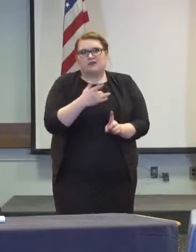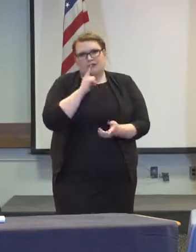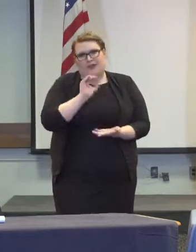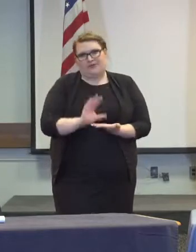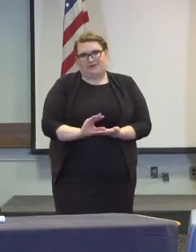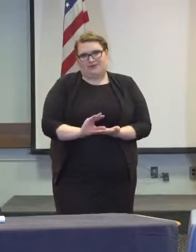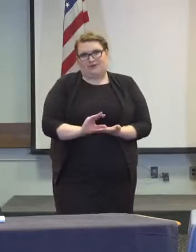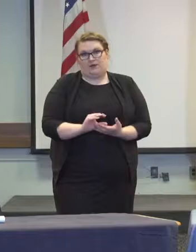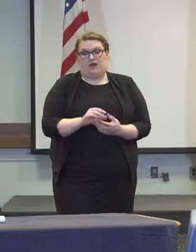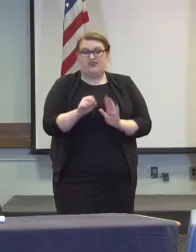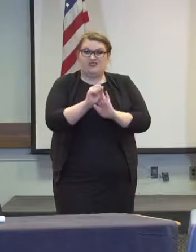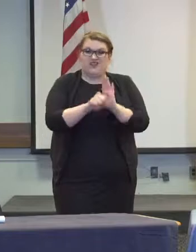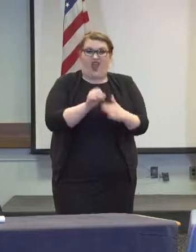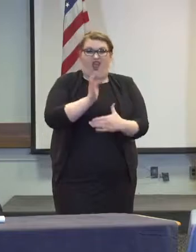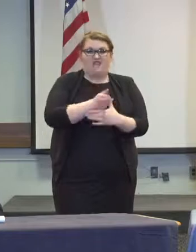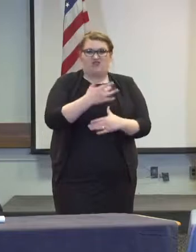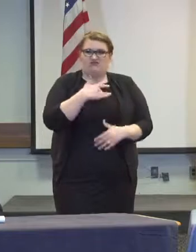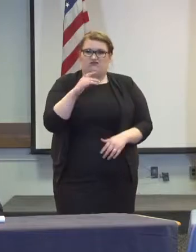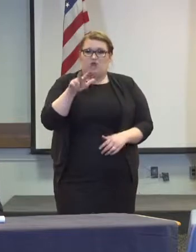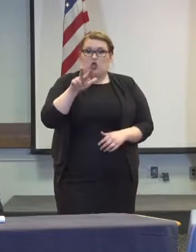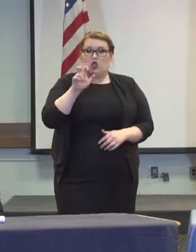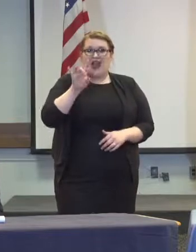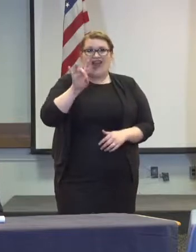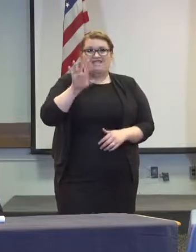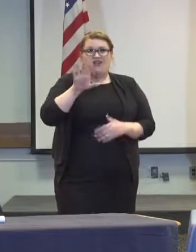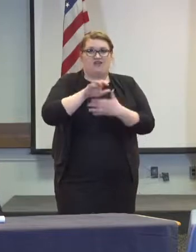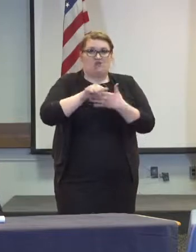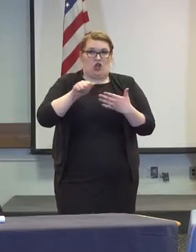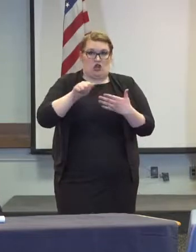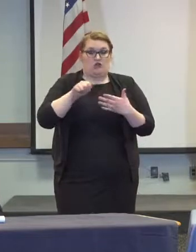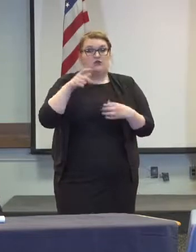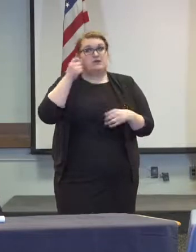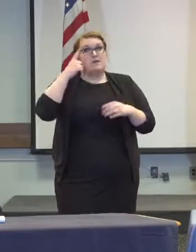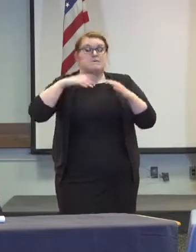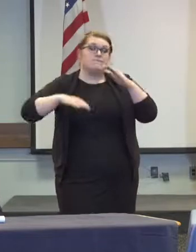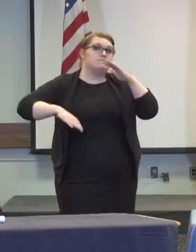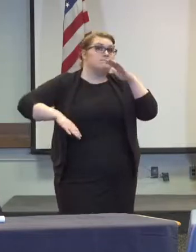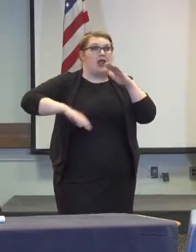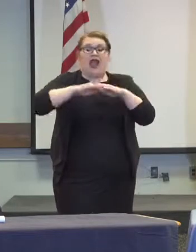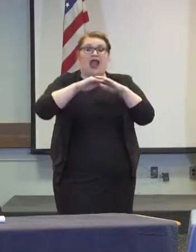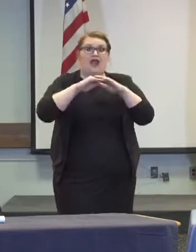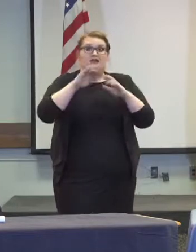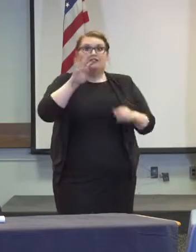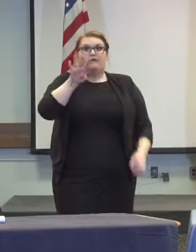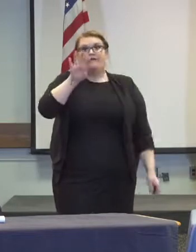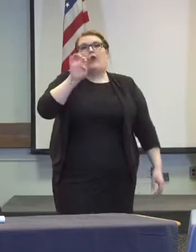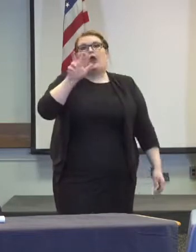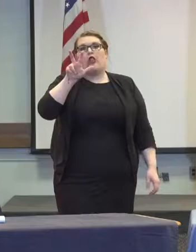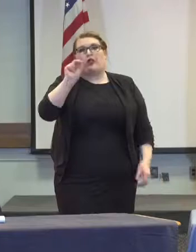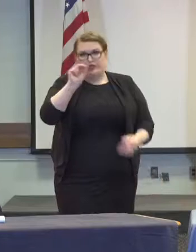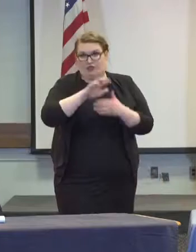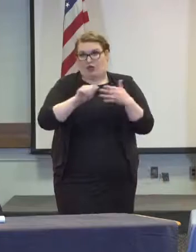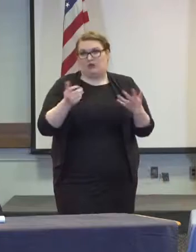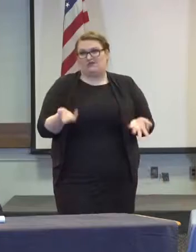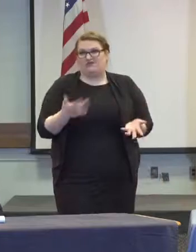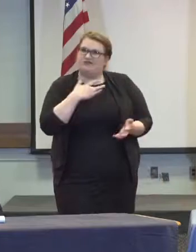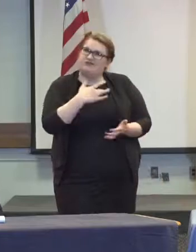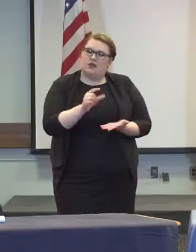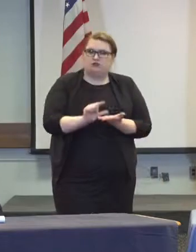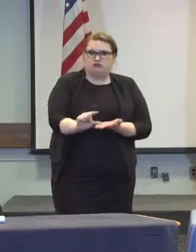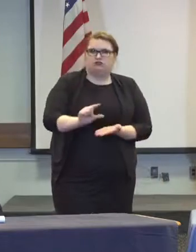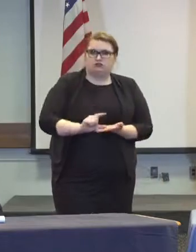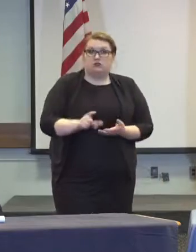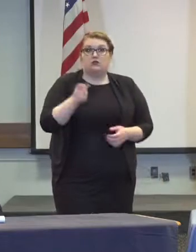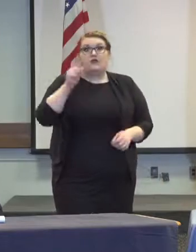The state average was $385, and the maximum unemployment benefit was $430. The